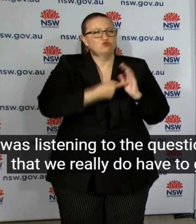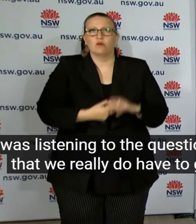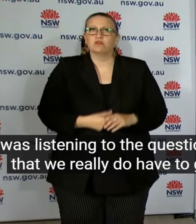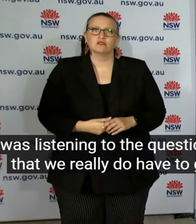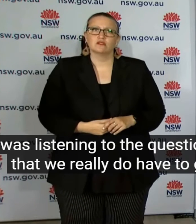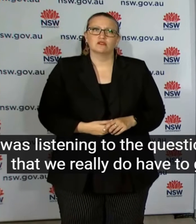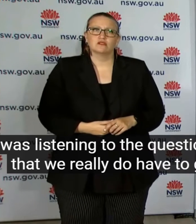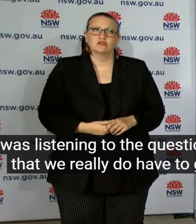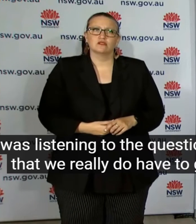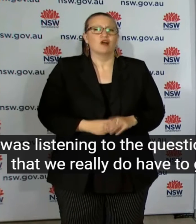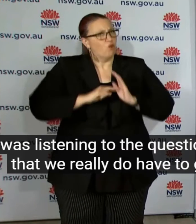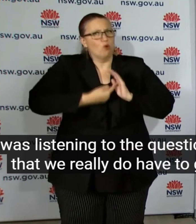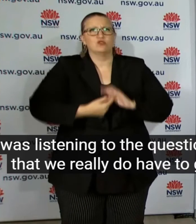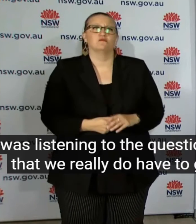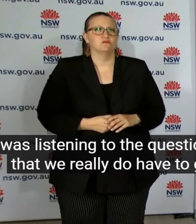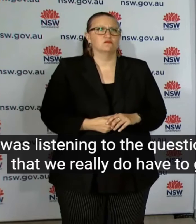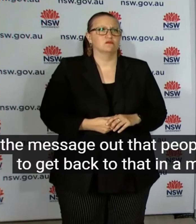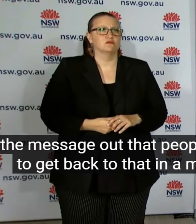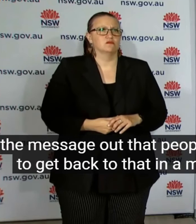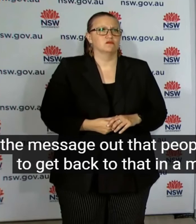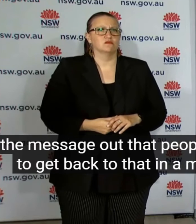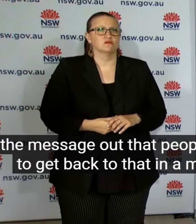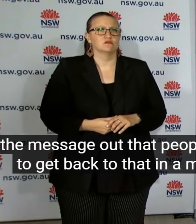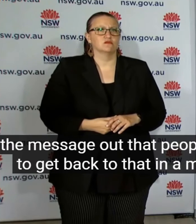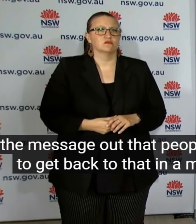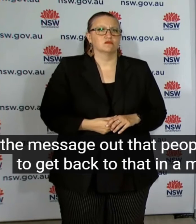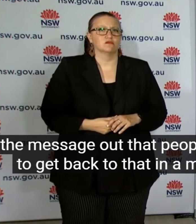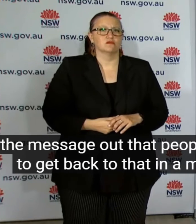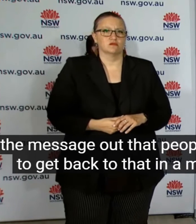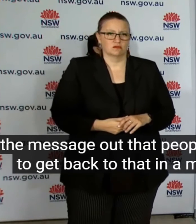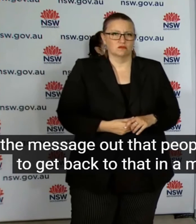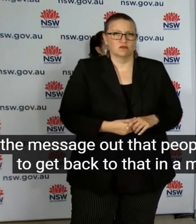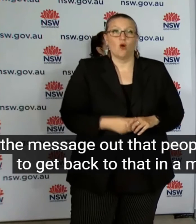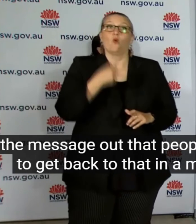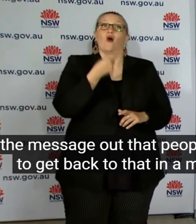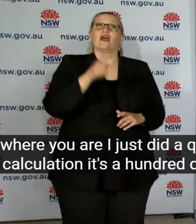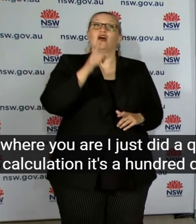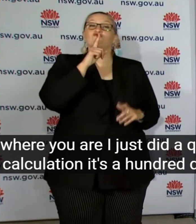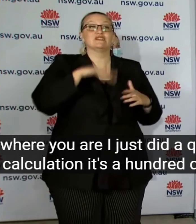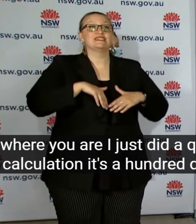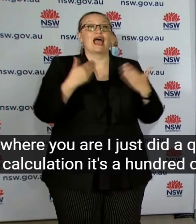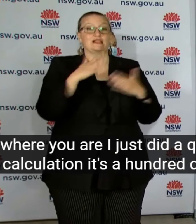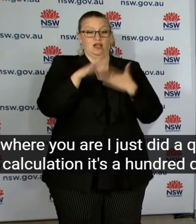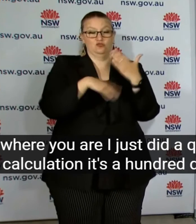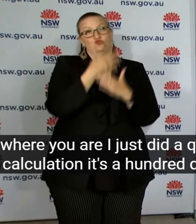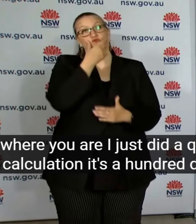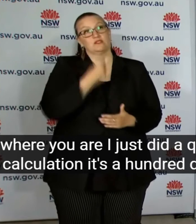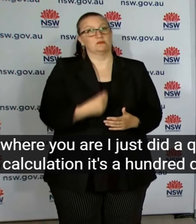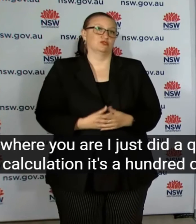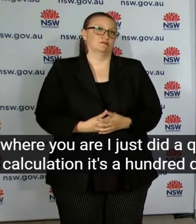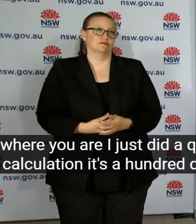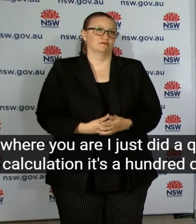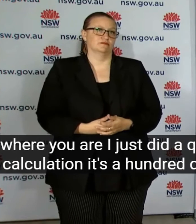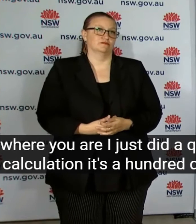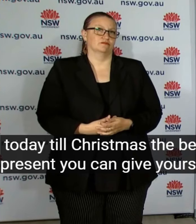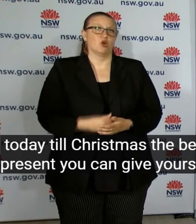are. I just did a quick calculation. It's 100 days today till Christmas. The best present you can give yourself,